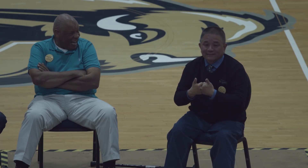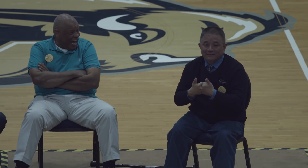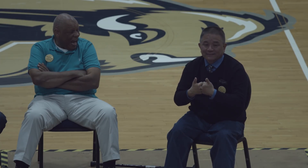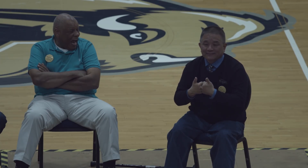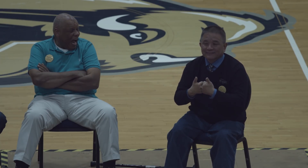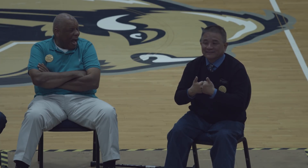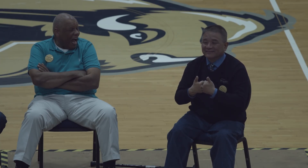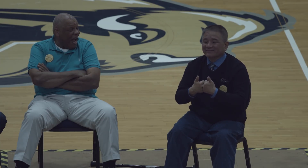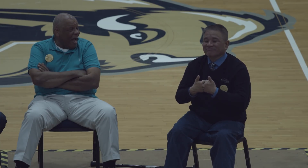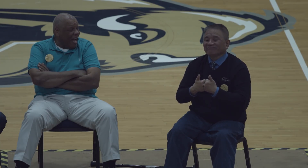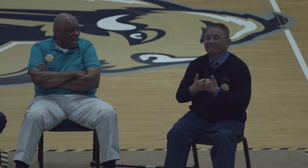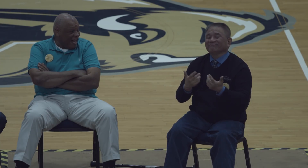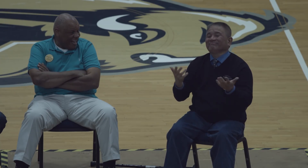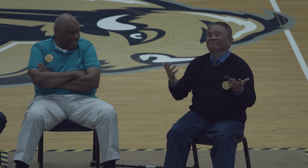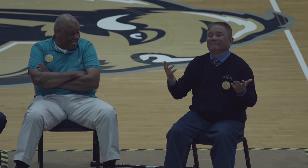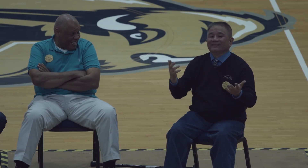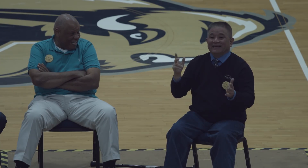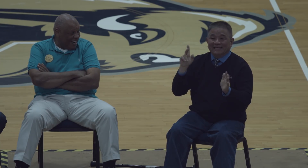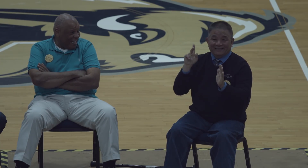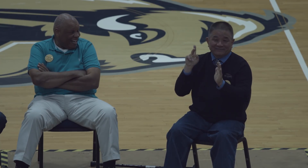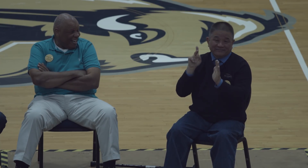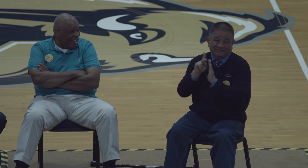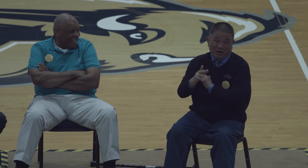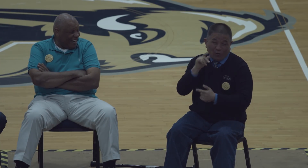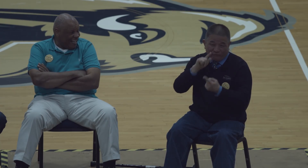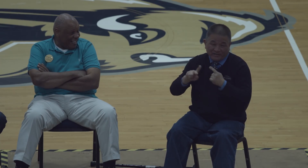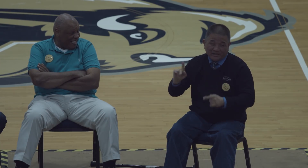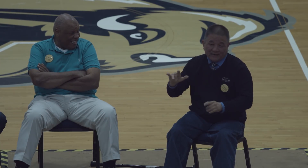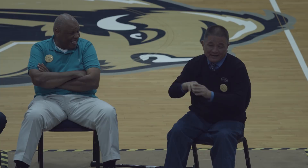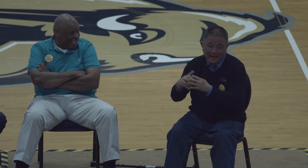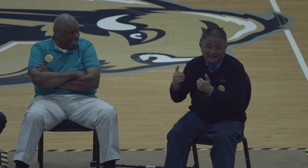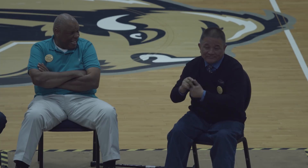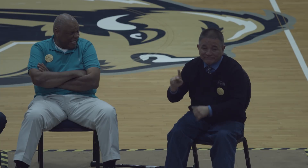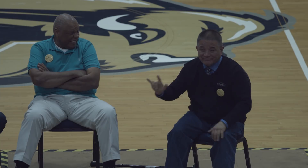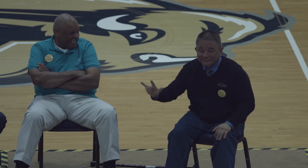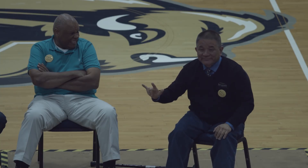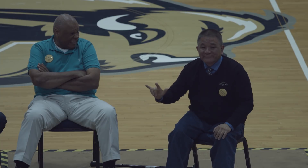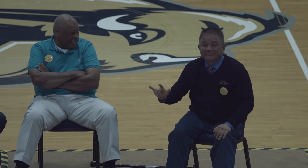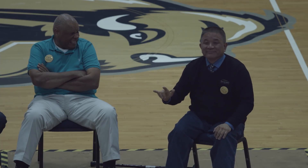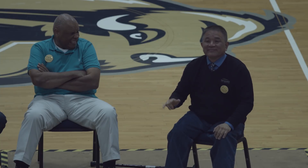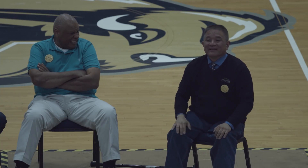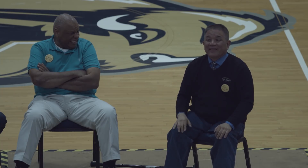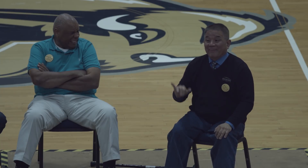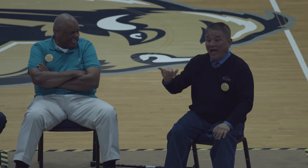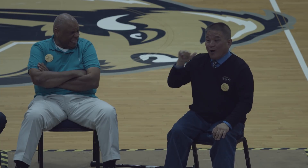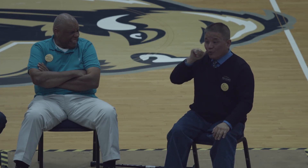and then that summer I was in an accident and lost my girlfriend